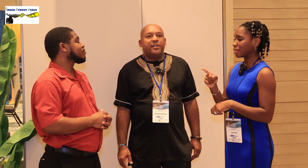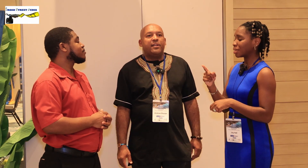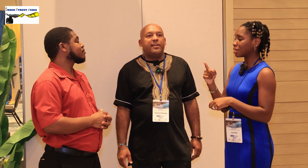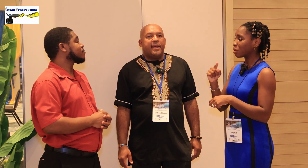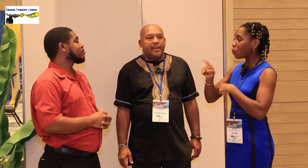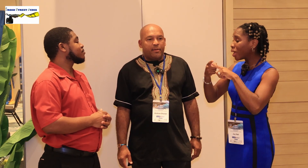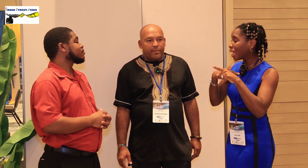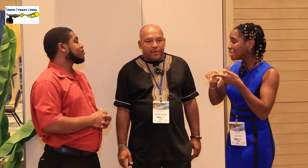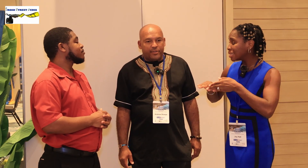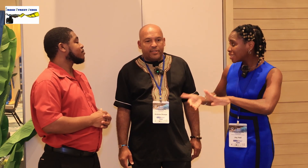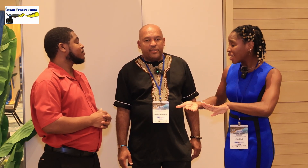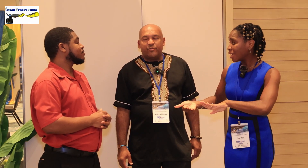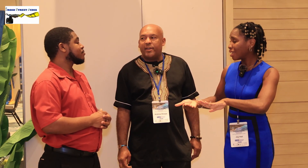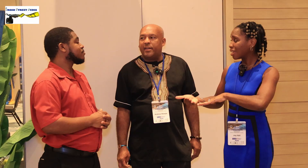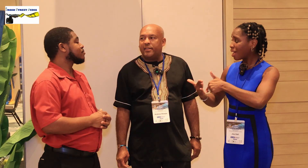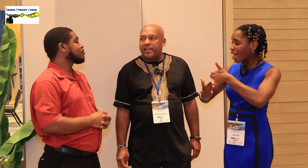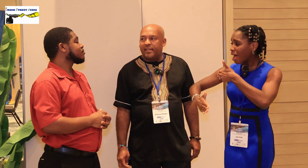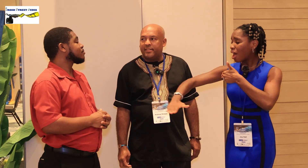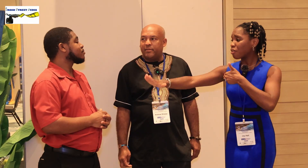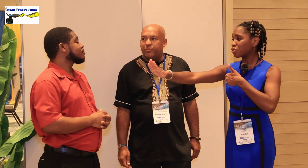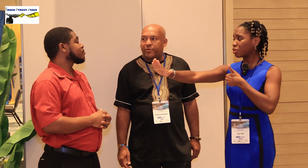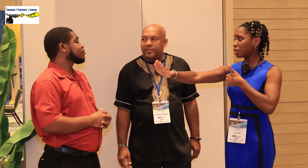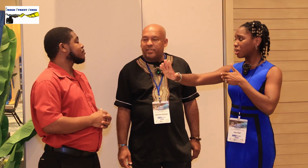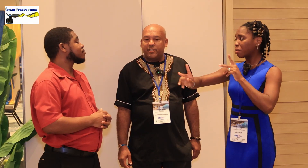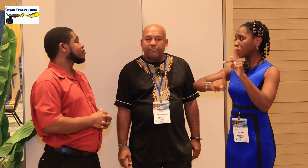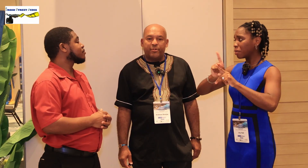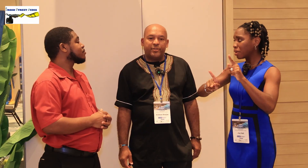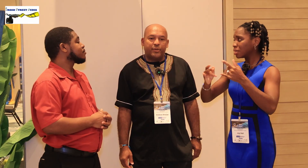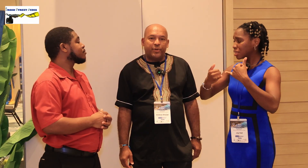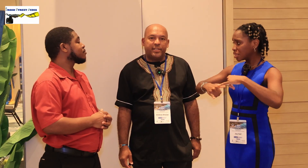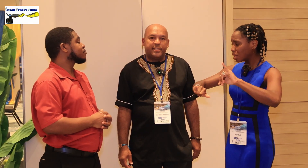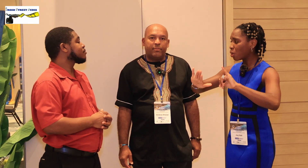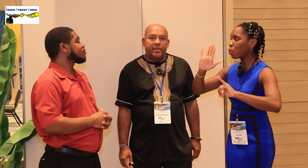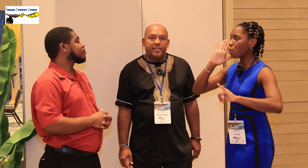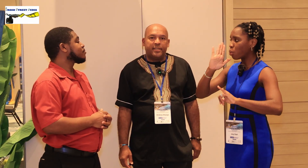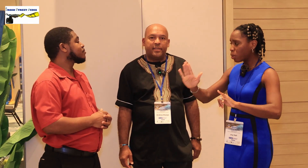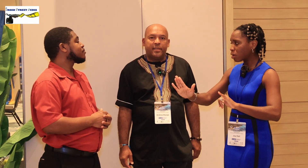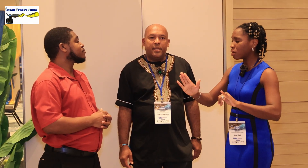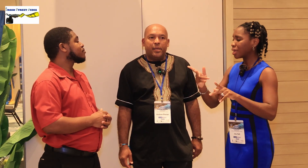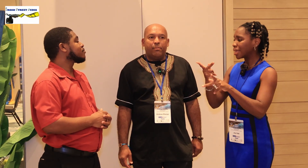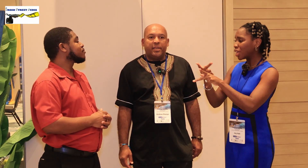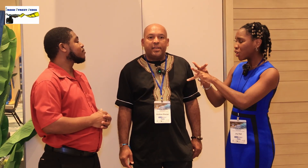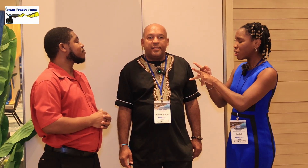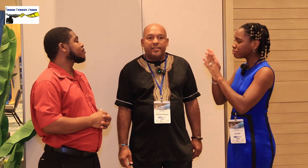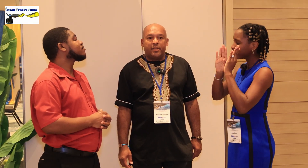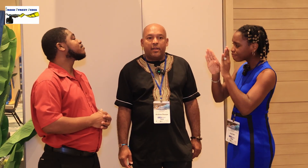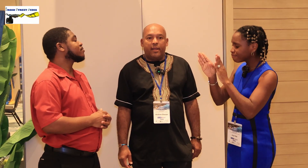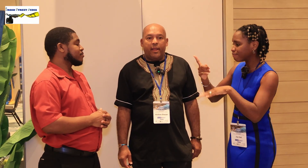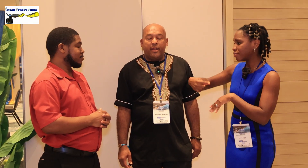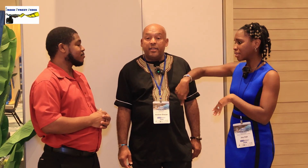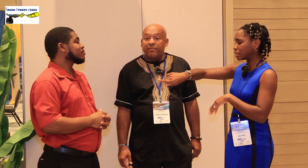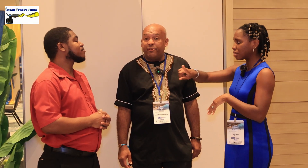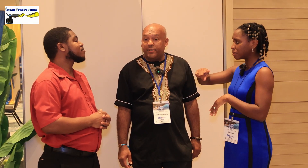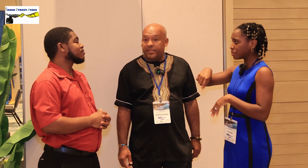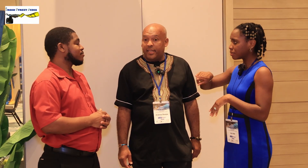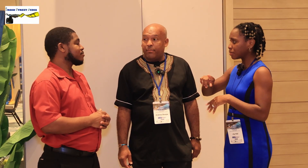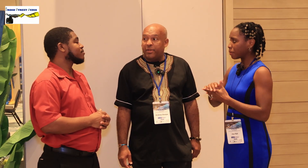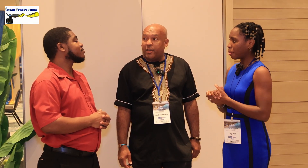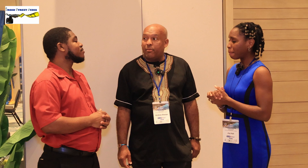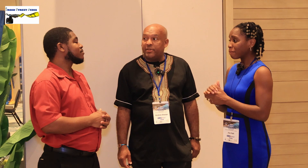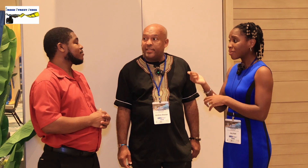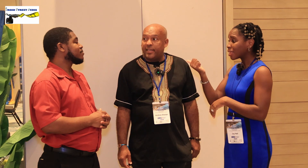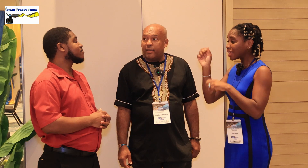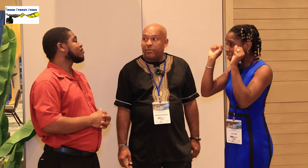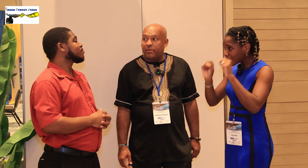earth, that persons recognize the importance of person with disability, because any of us